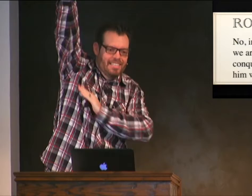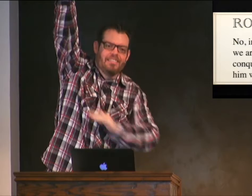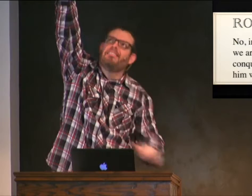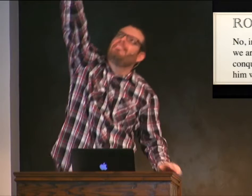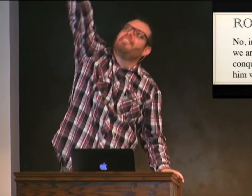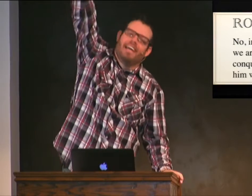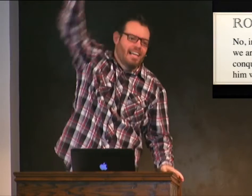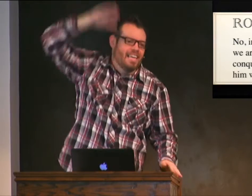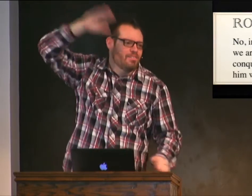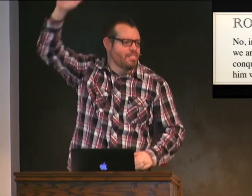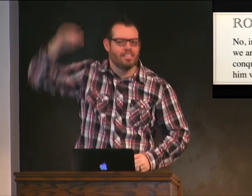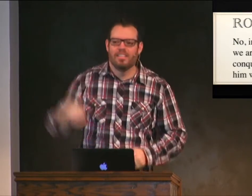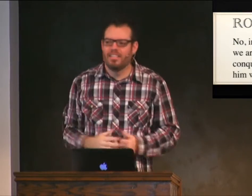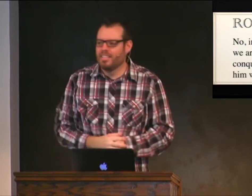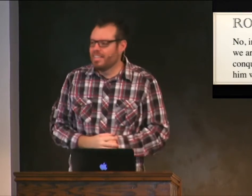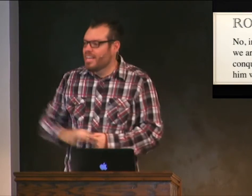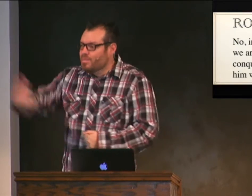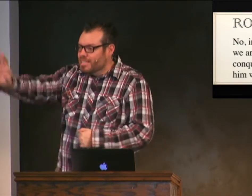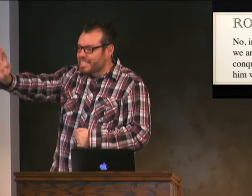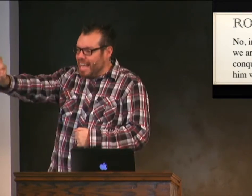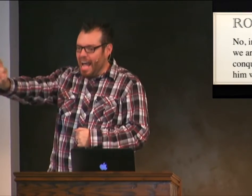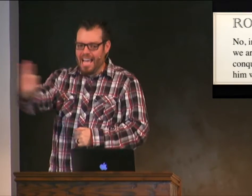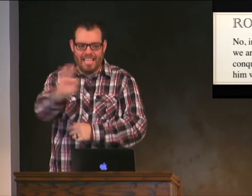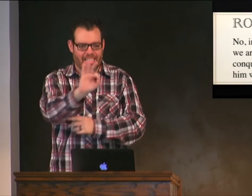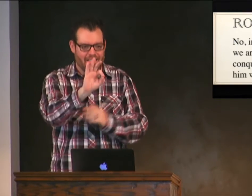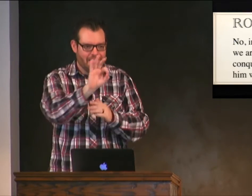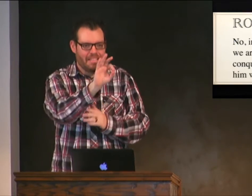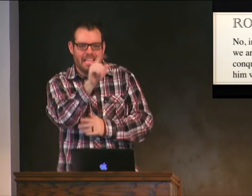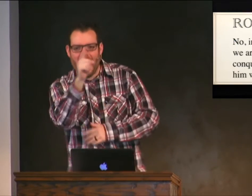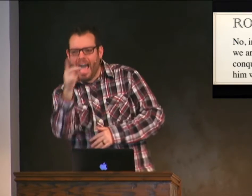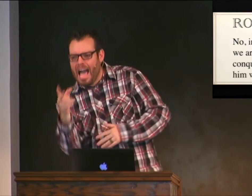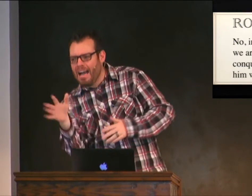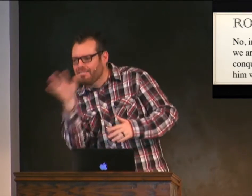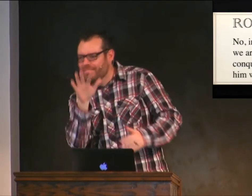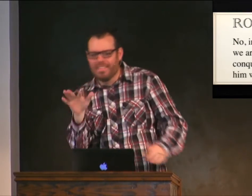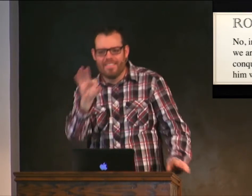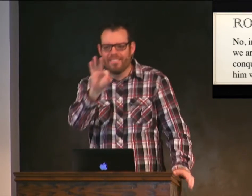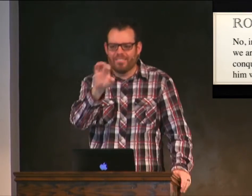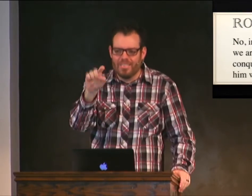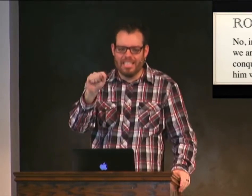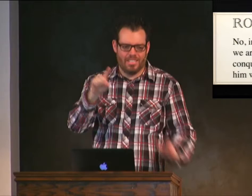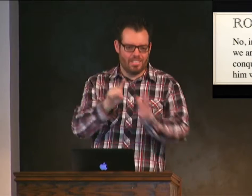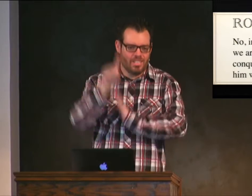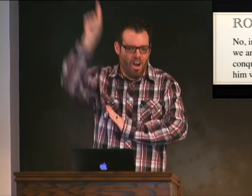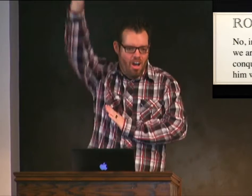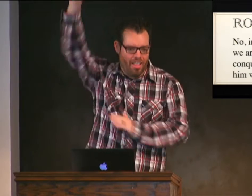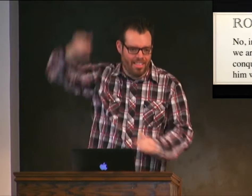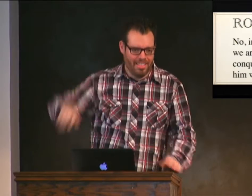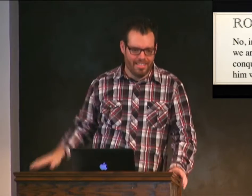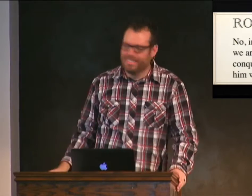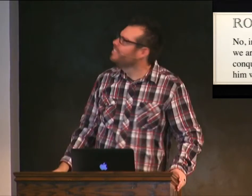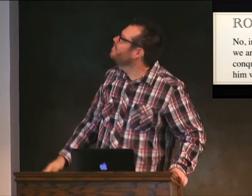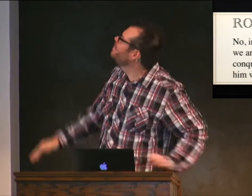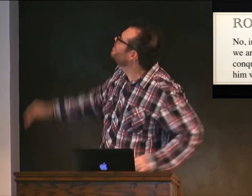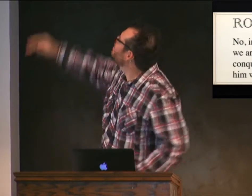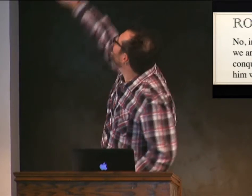the giant. I can't imagine. He was 9.5 feet tall.